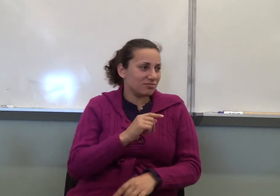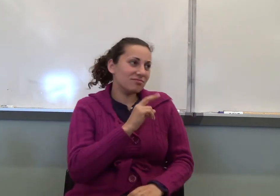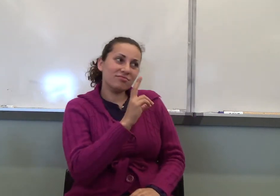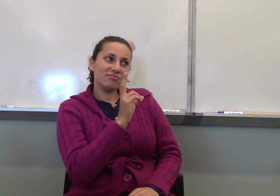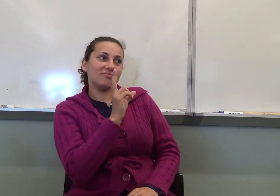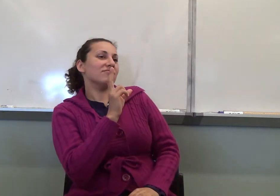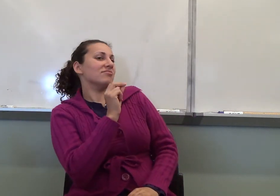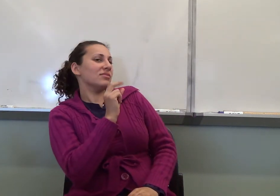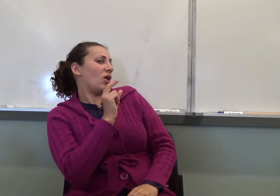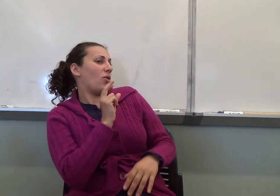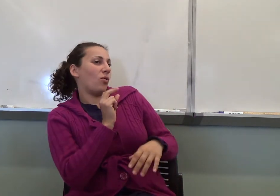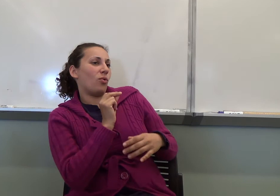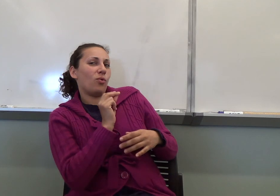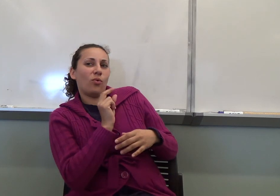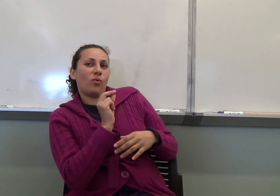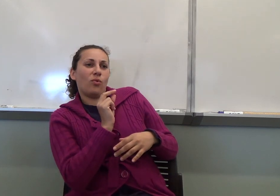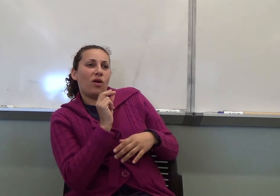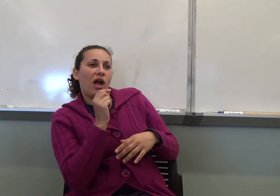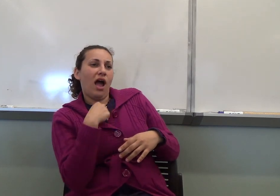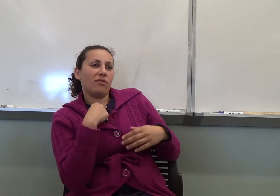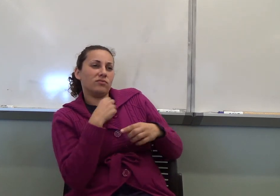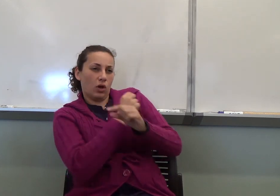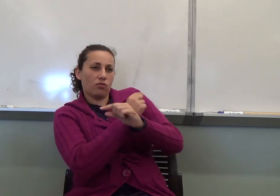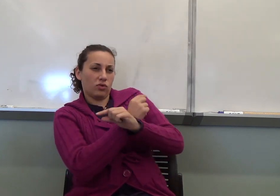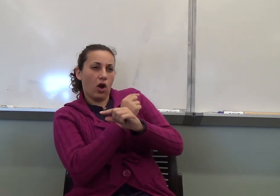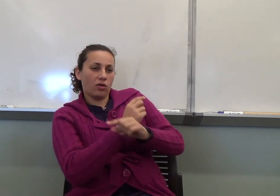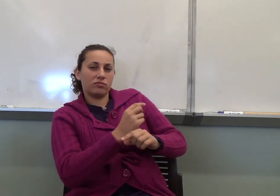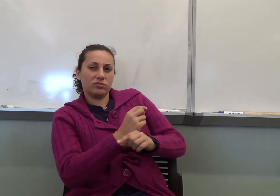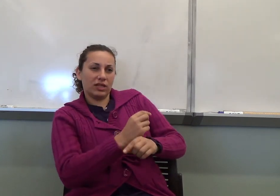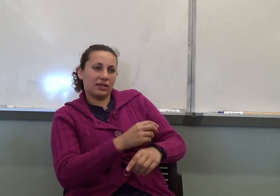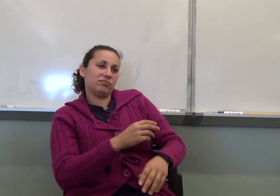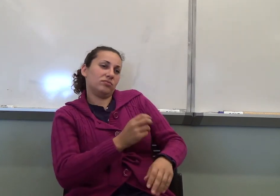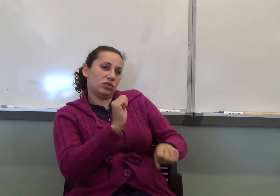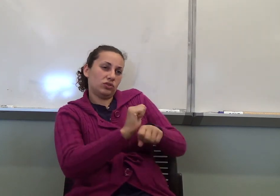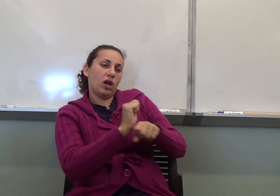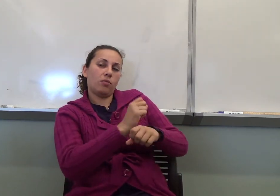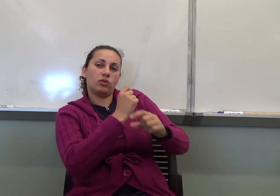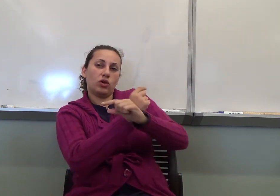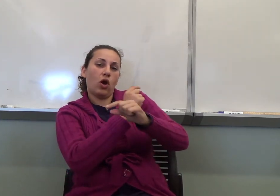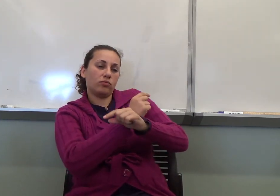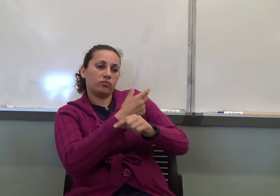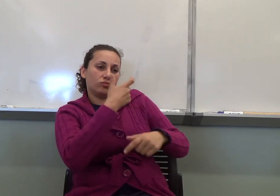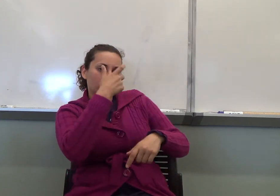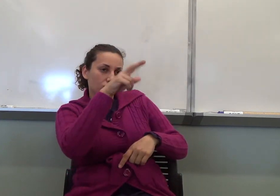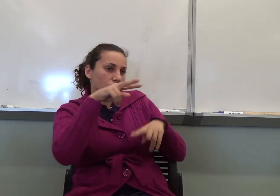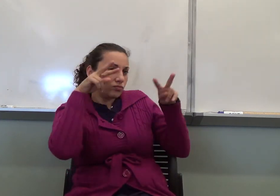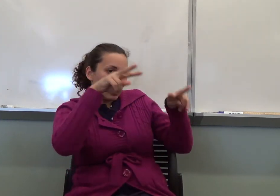had guard duty at one time. Oh. And it was so cold that